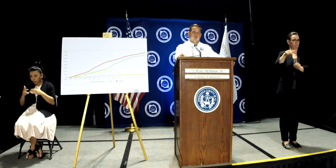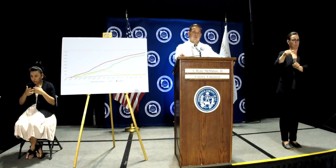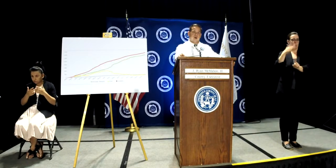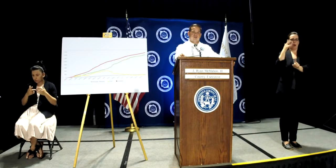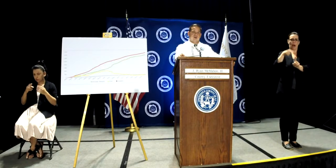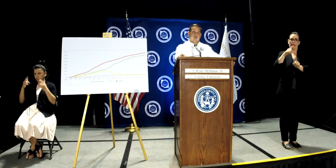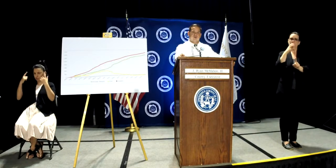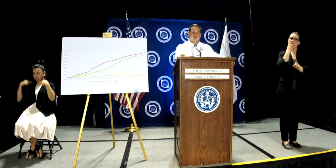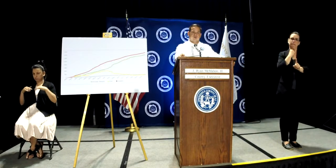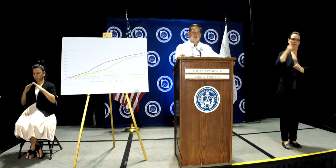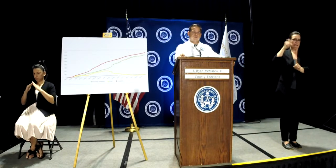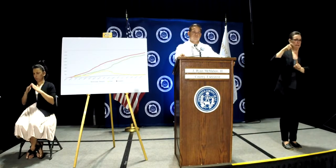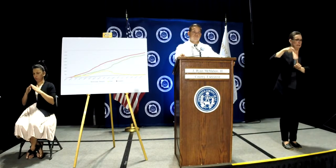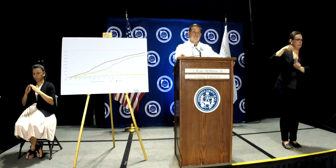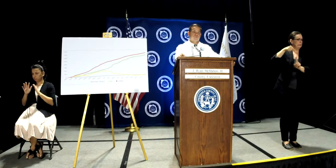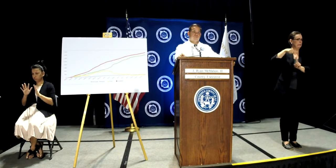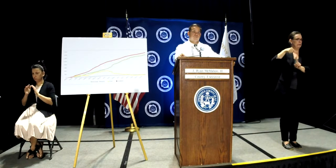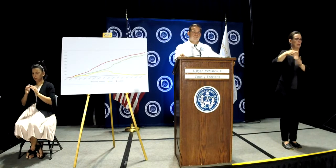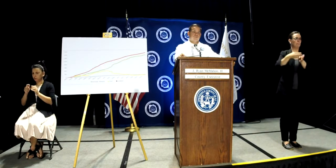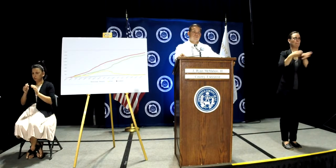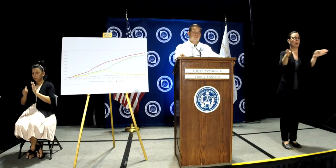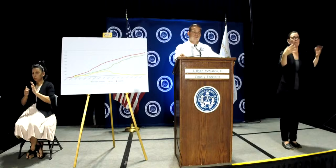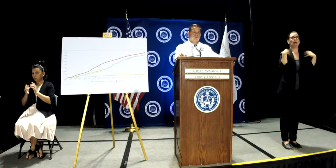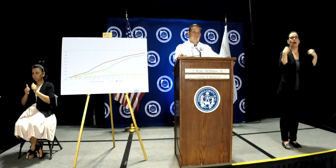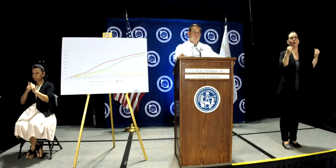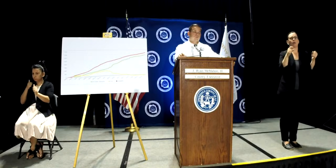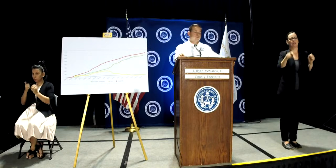that puts more pressure on other services.